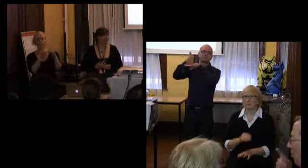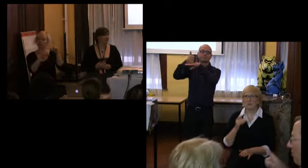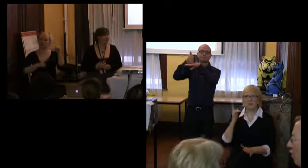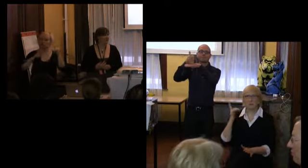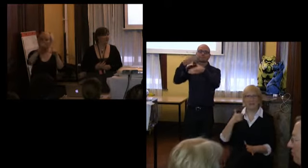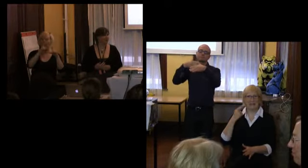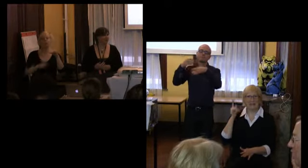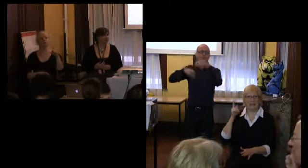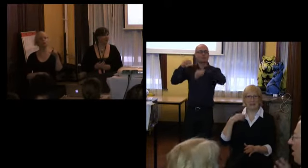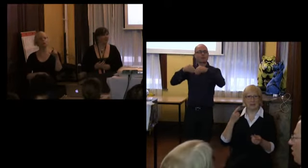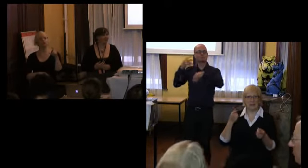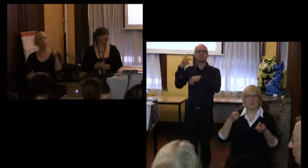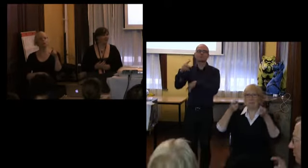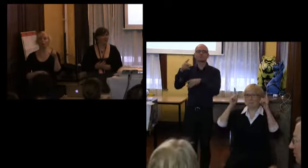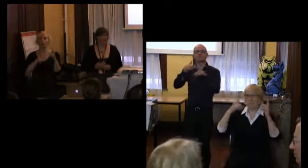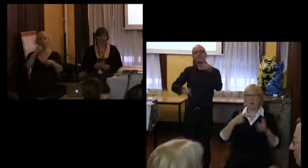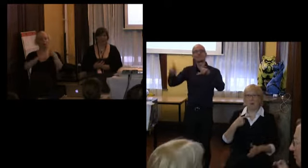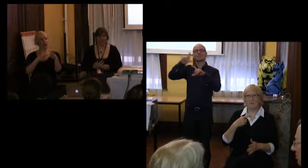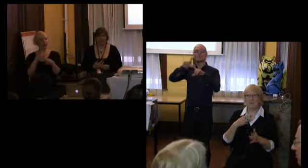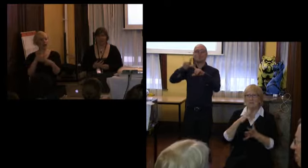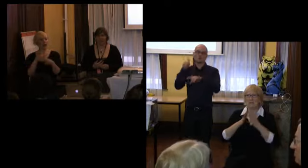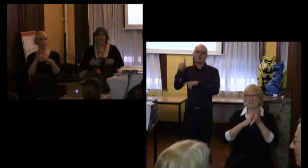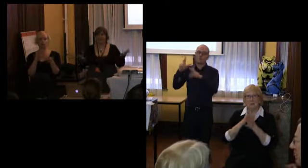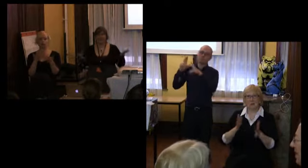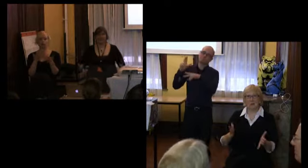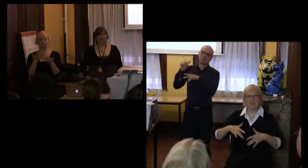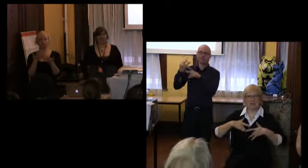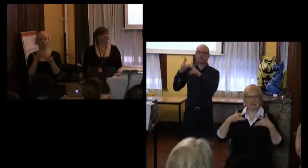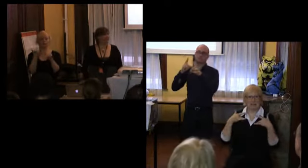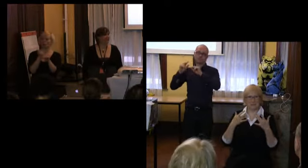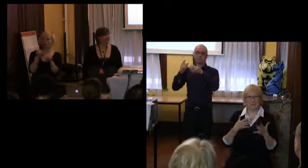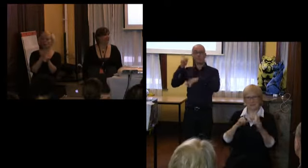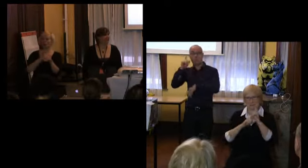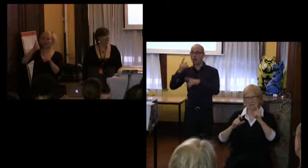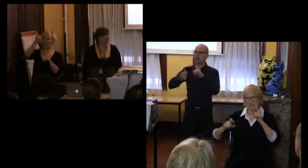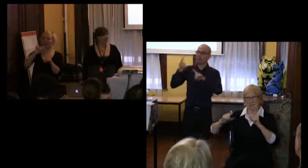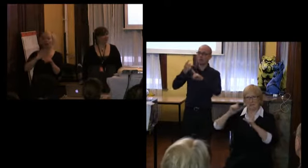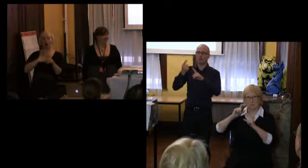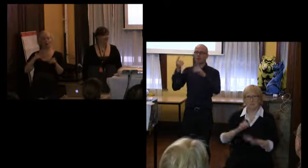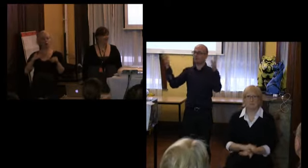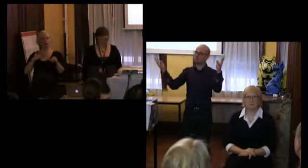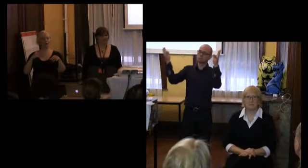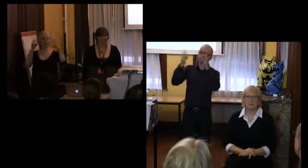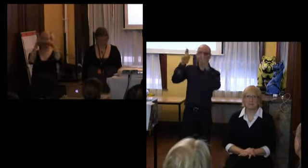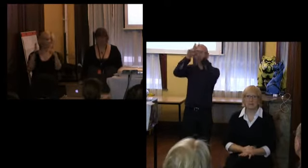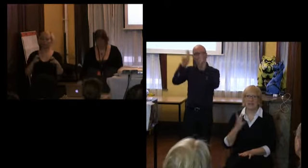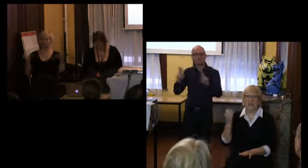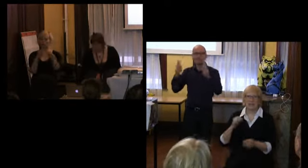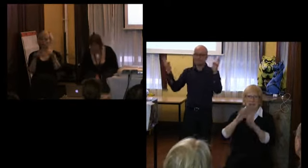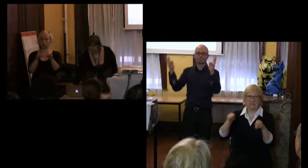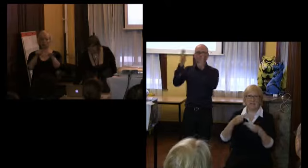and he will tell you why it's important for us to have that kind of international meetings.